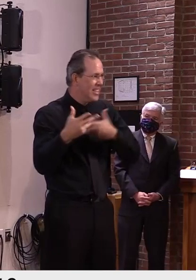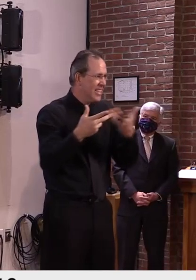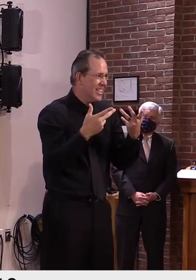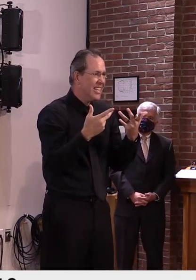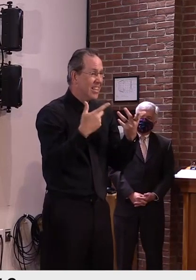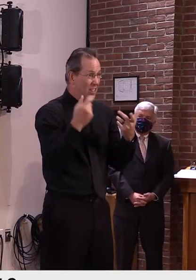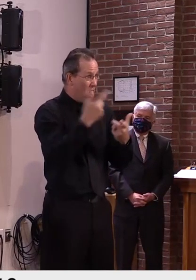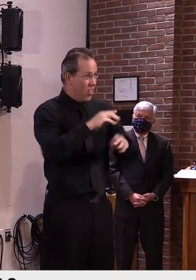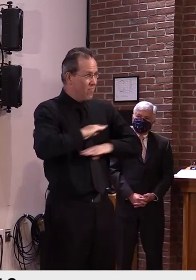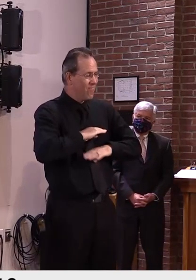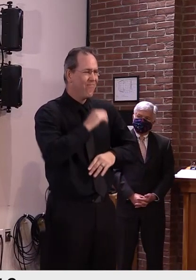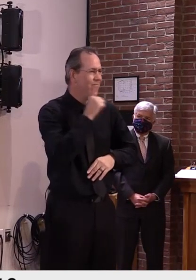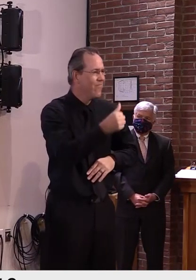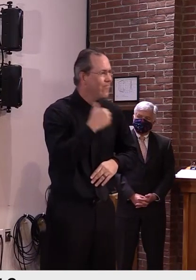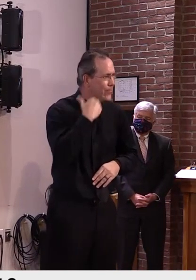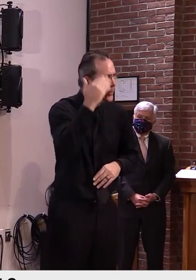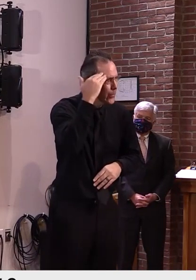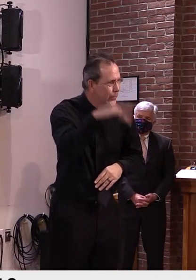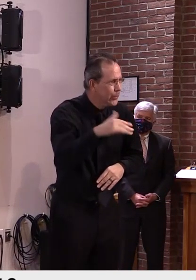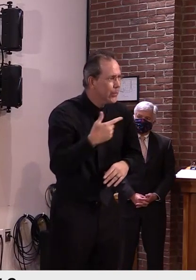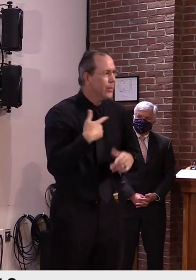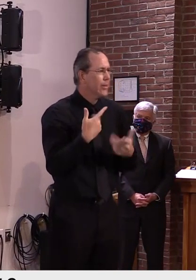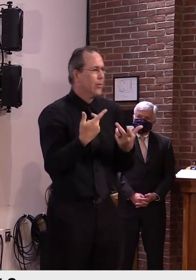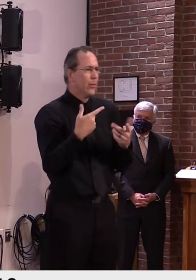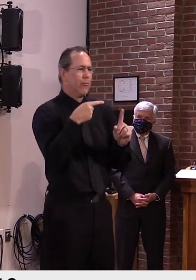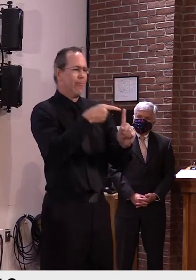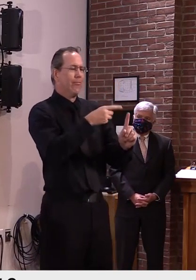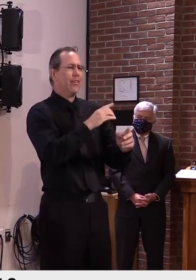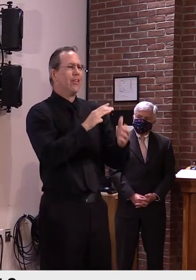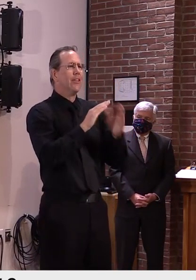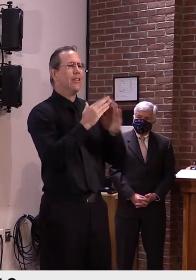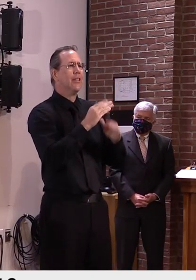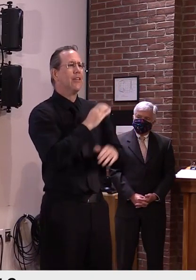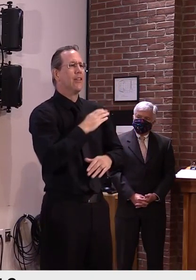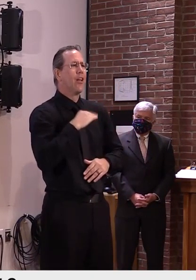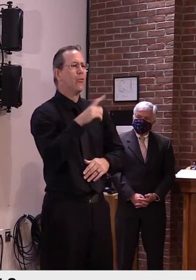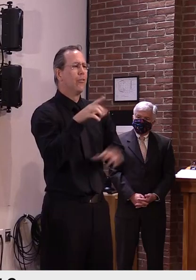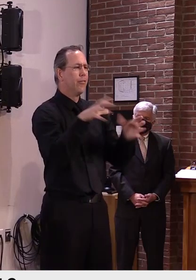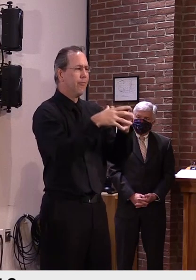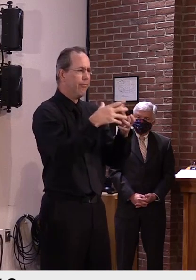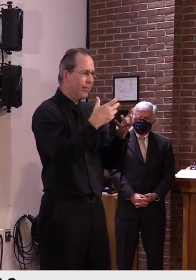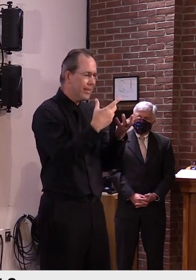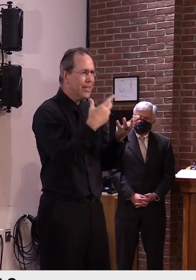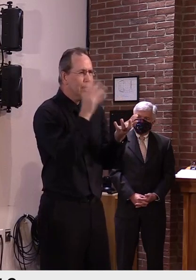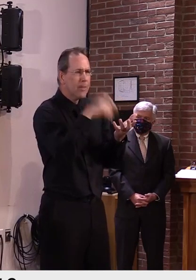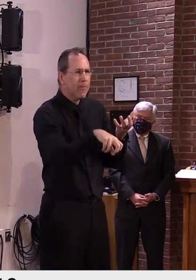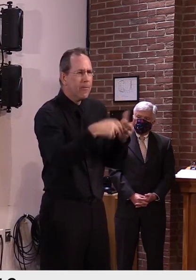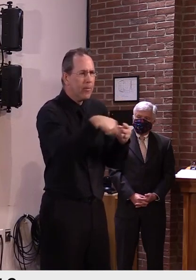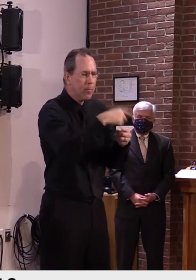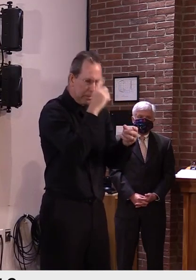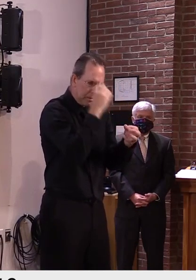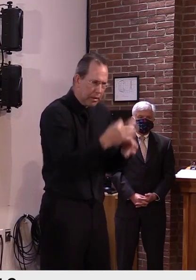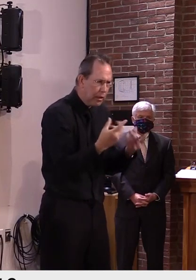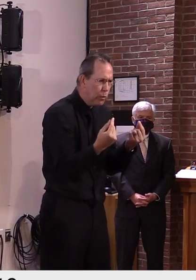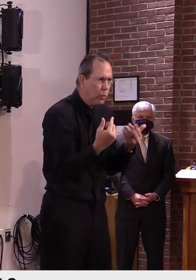they're in a tough position. So from our standpoint, from my standpoint, it's totally a local